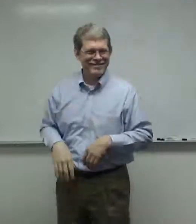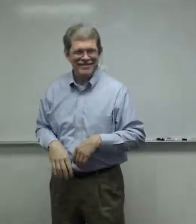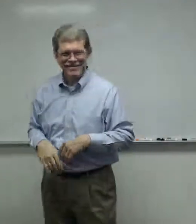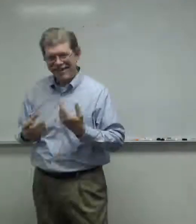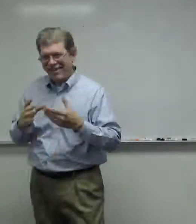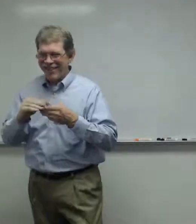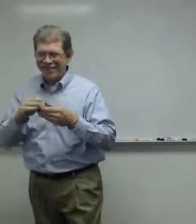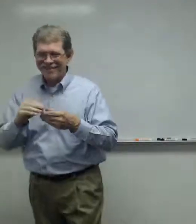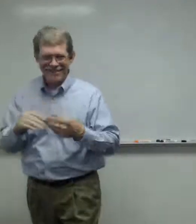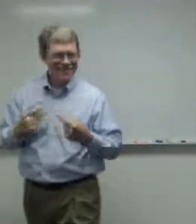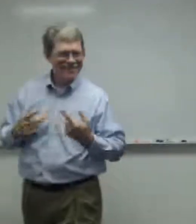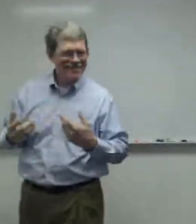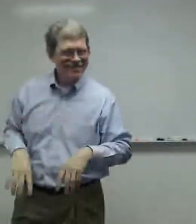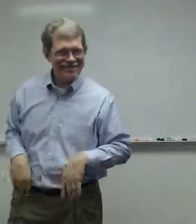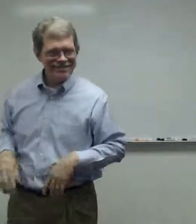sun. Yeah, but...